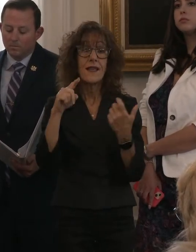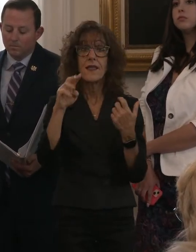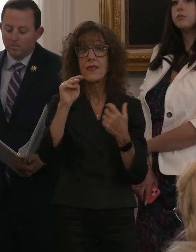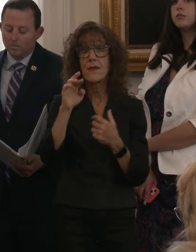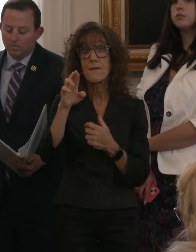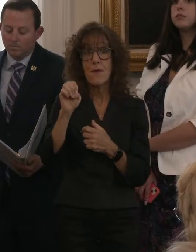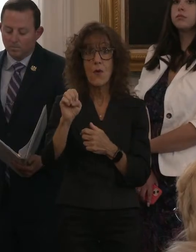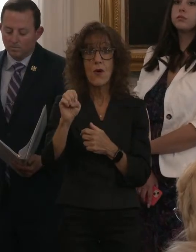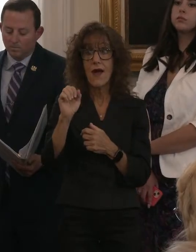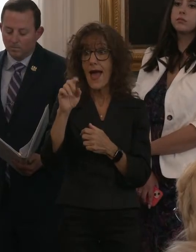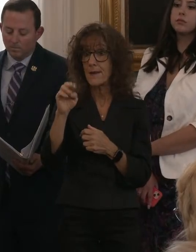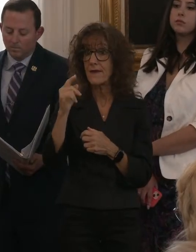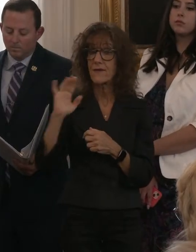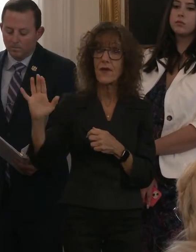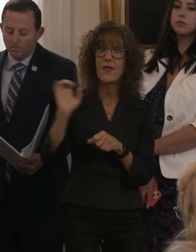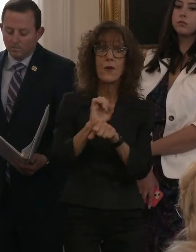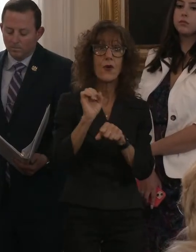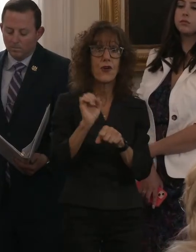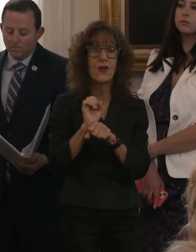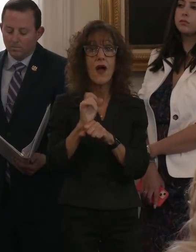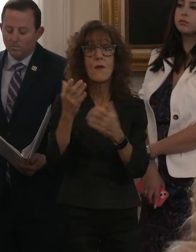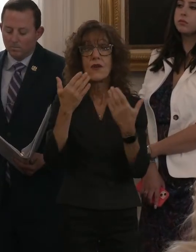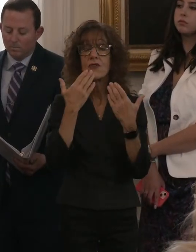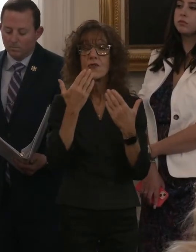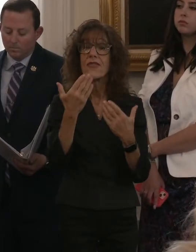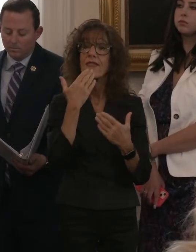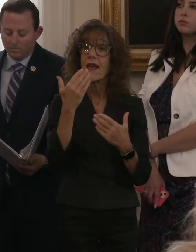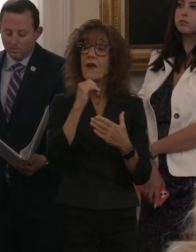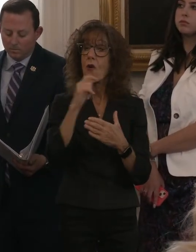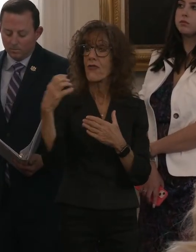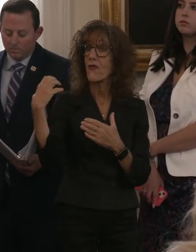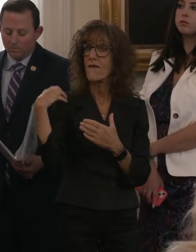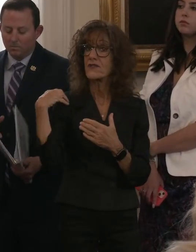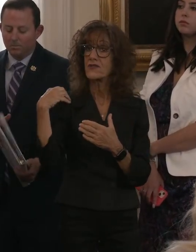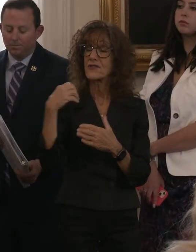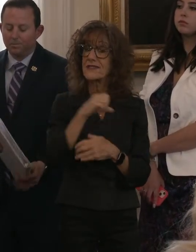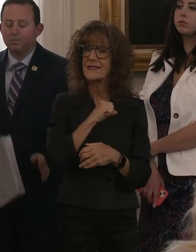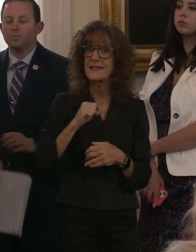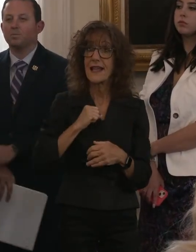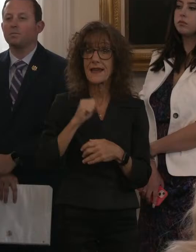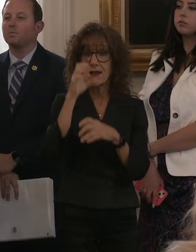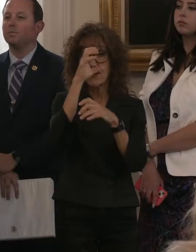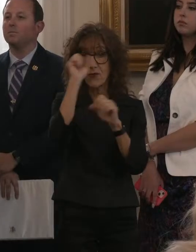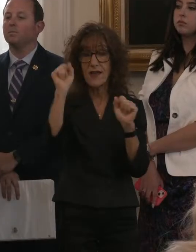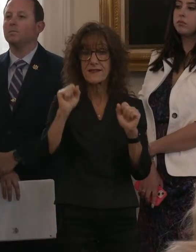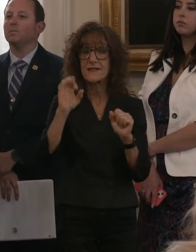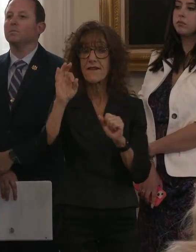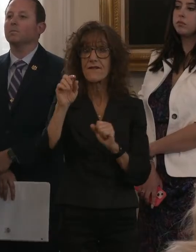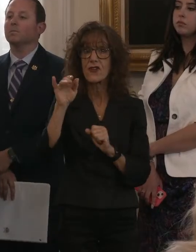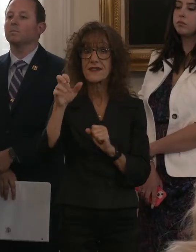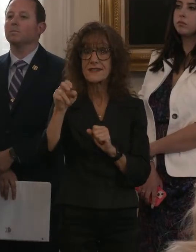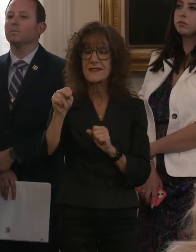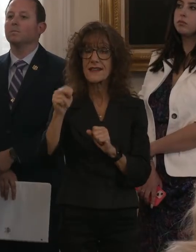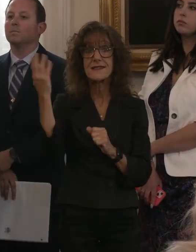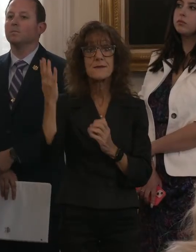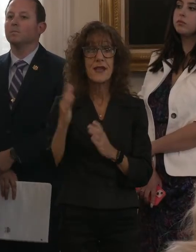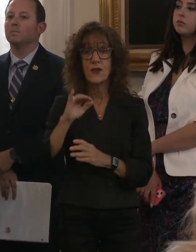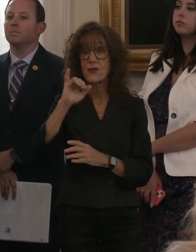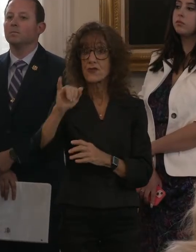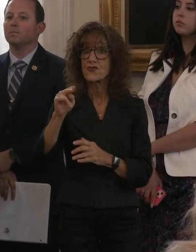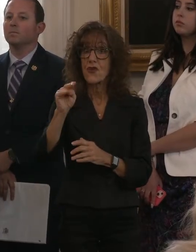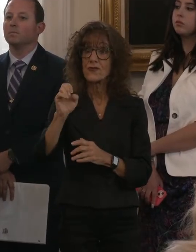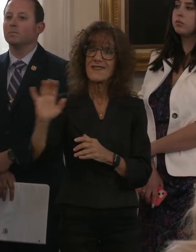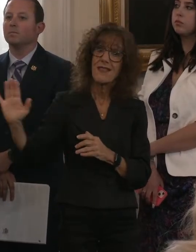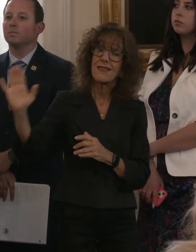work. I want to thank our presiding officers, Senate President Ferguson and also Speaker Jones, and all of